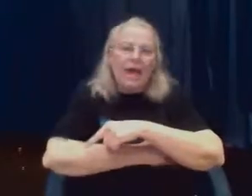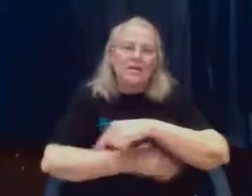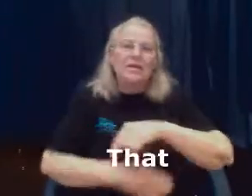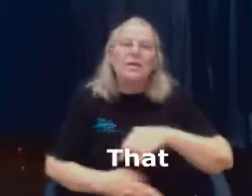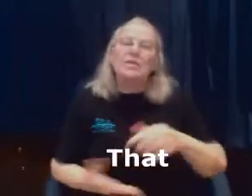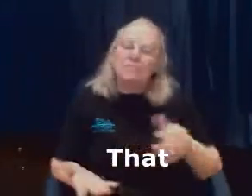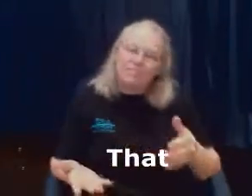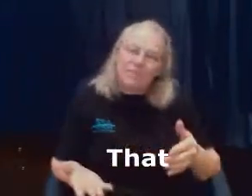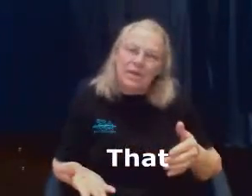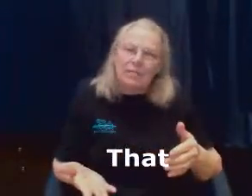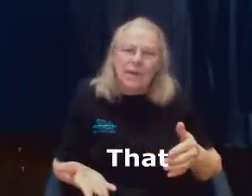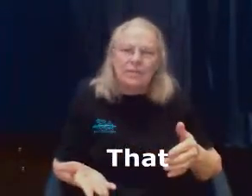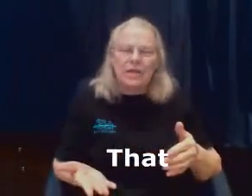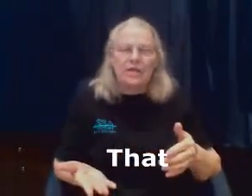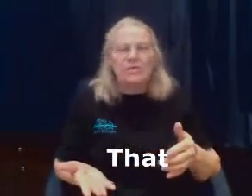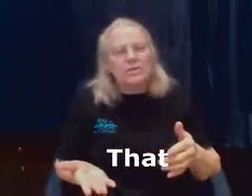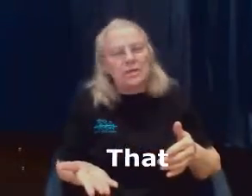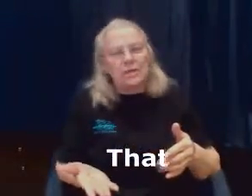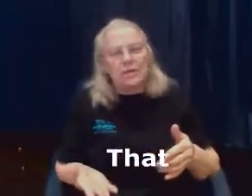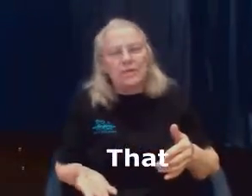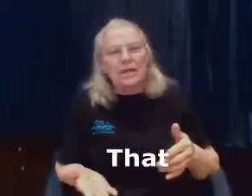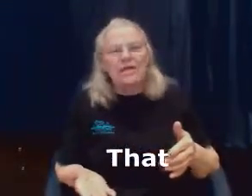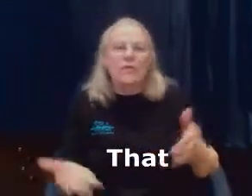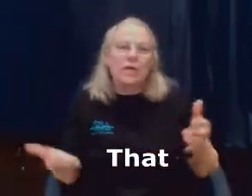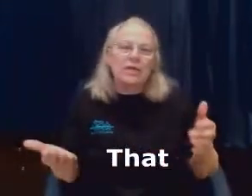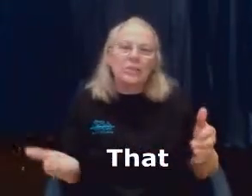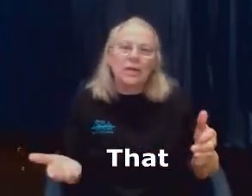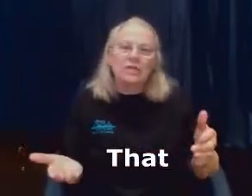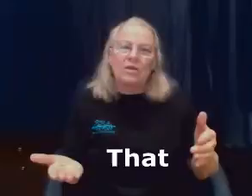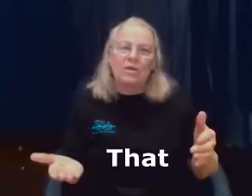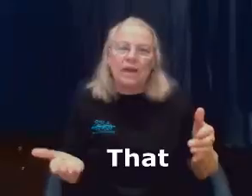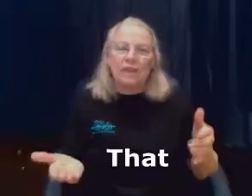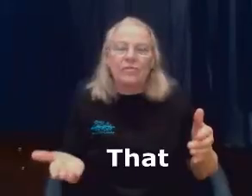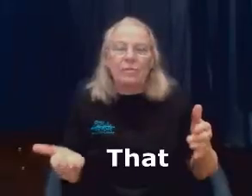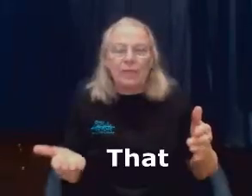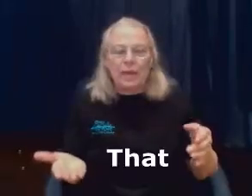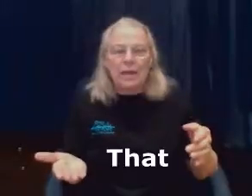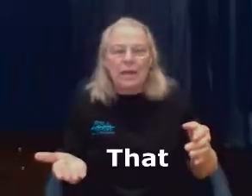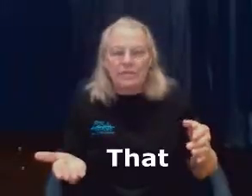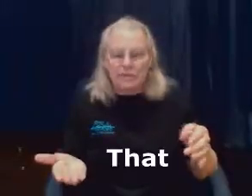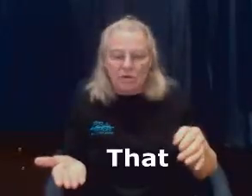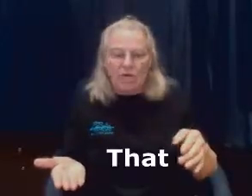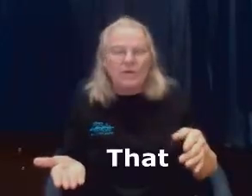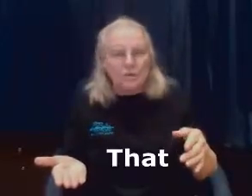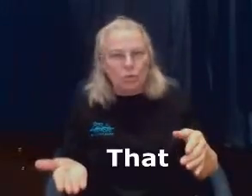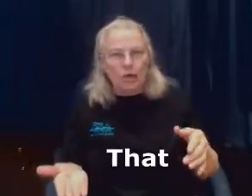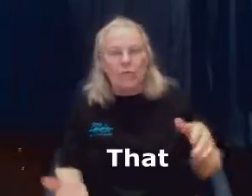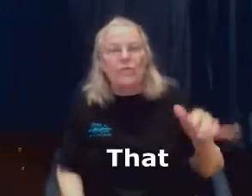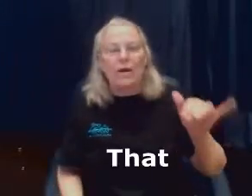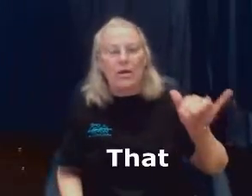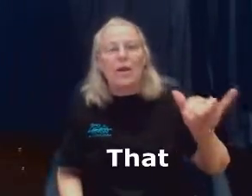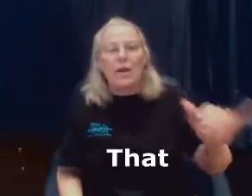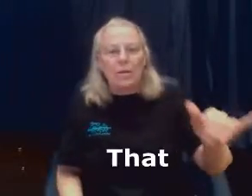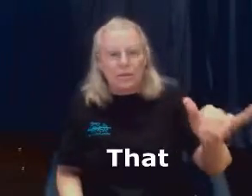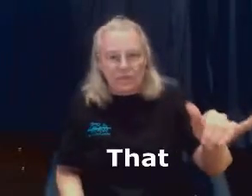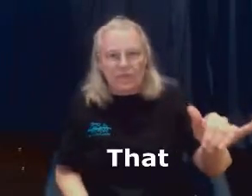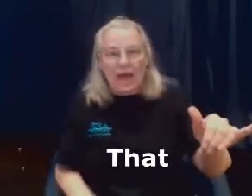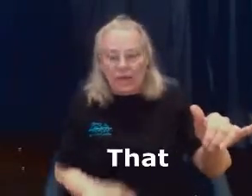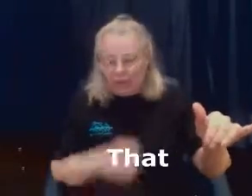That, sometimes I use it, sometimes I don't. It depends on if the meaning of the song is okay without it. But that,